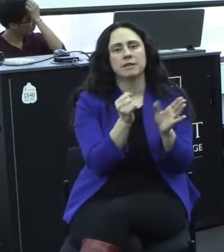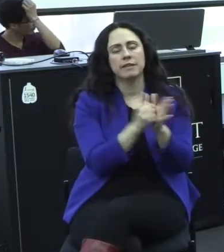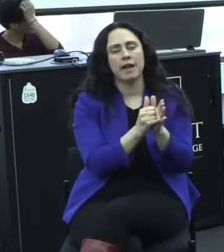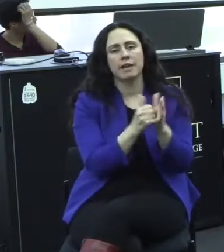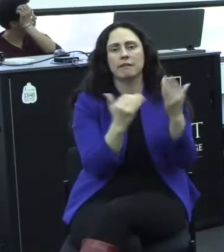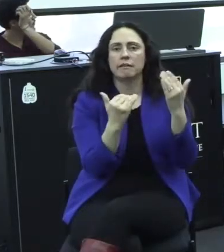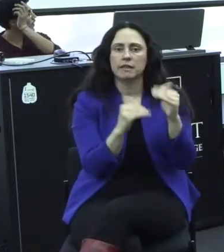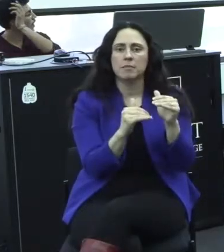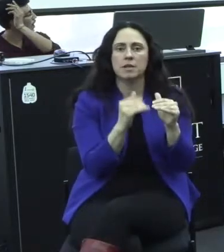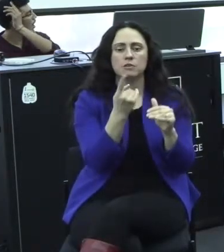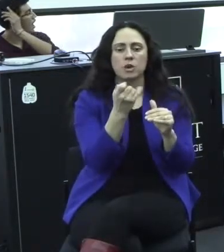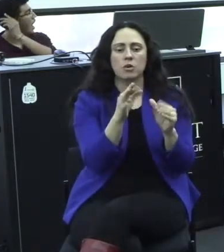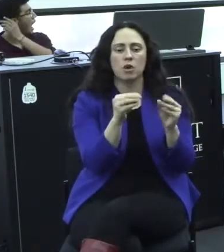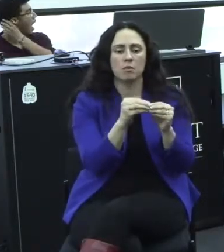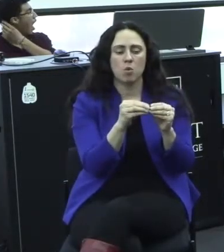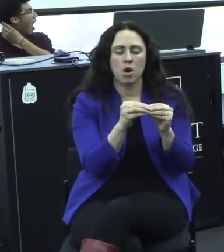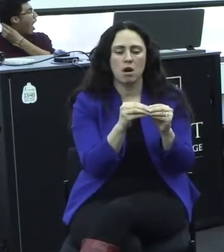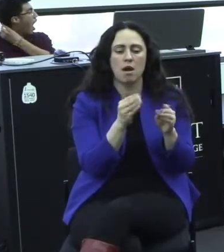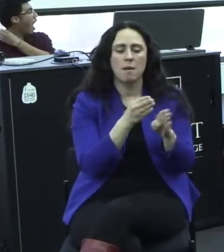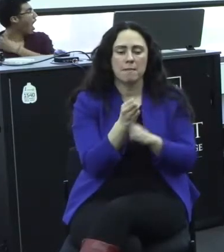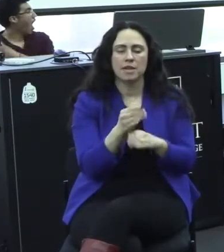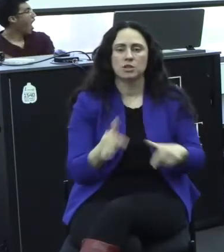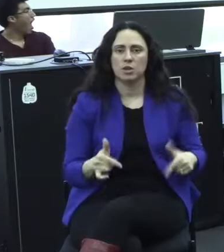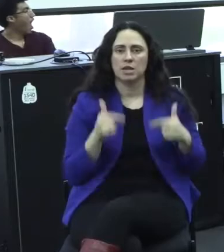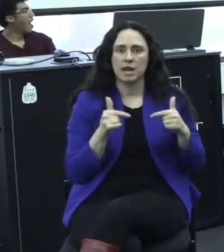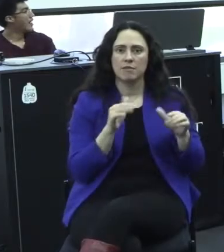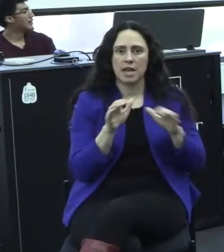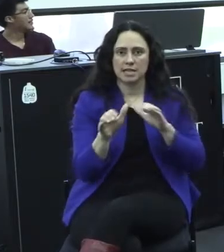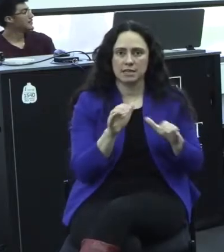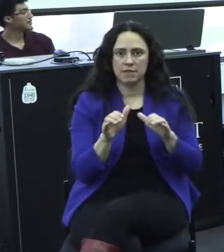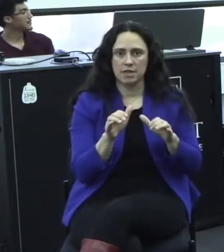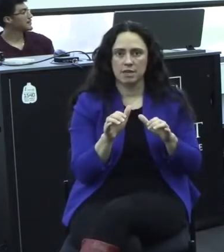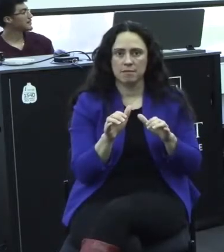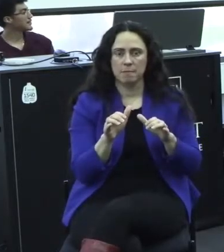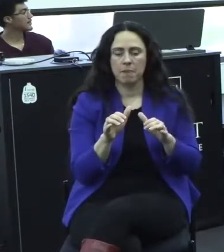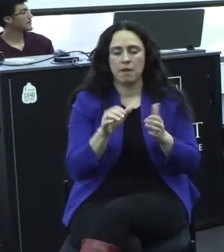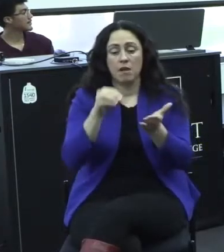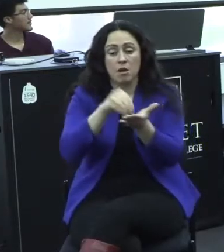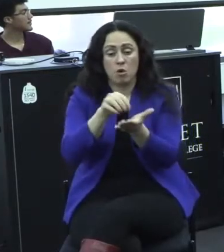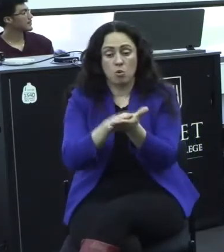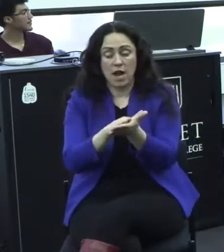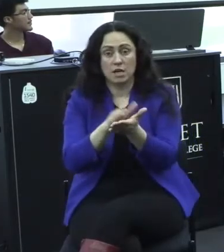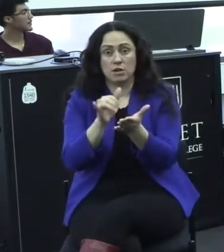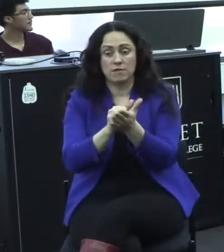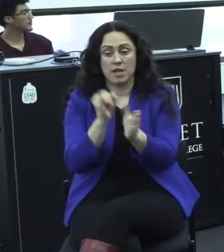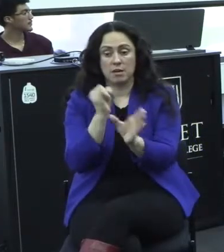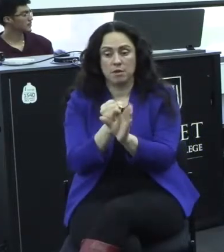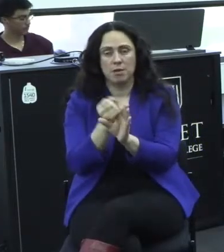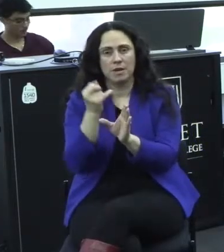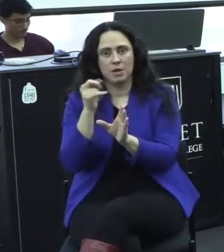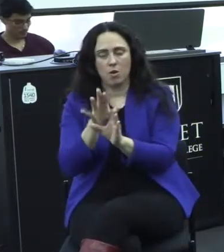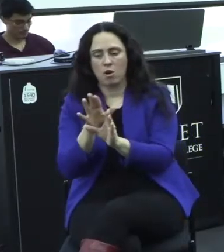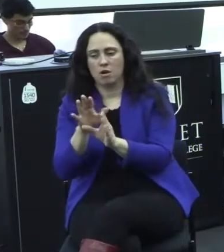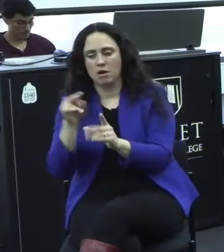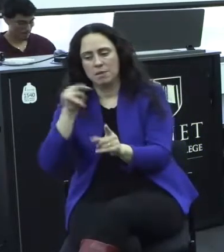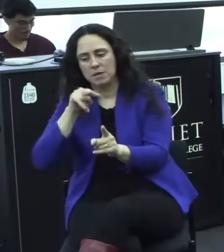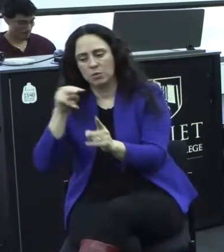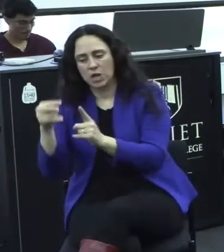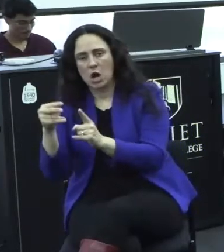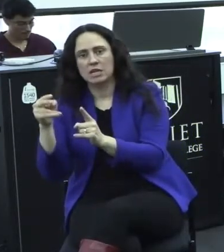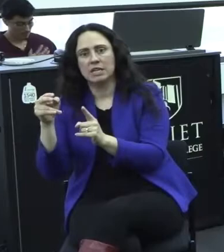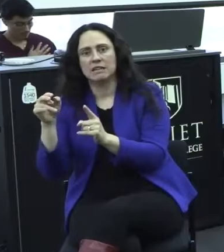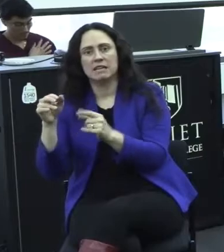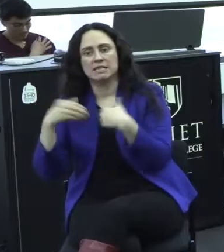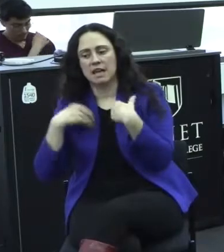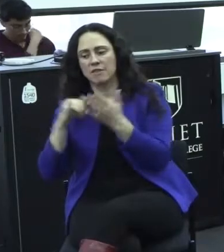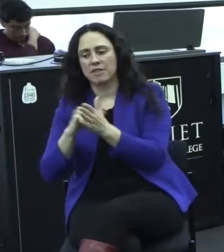limits one or more major life activity, a record of such impairment, or being regarded as having such an impairment.